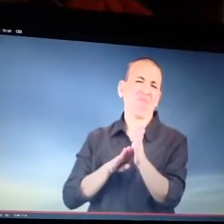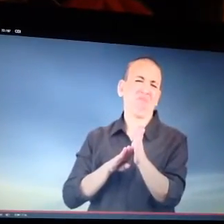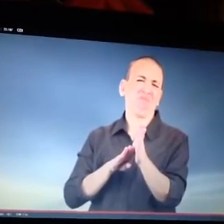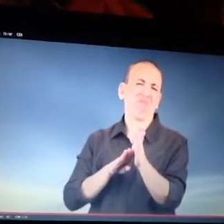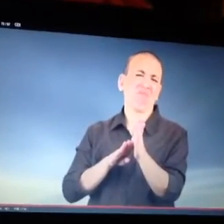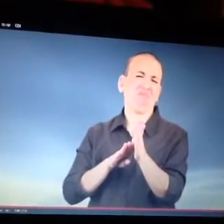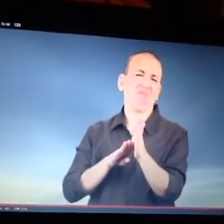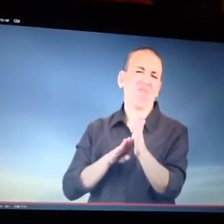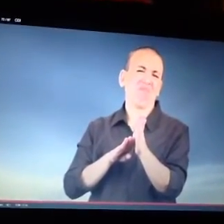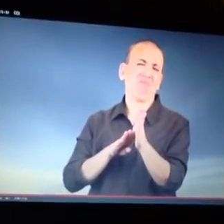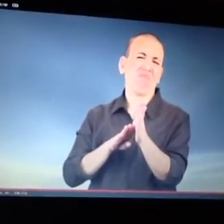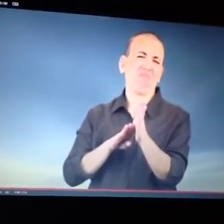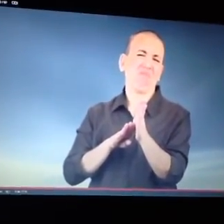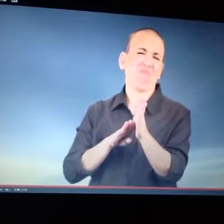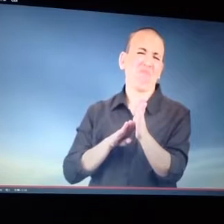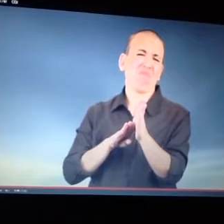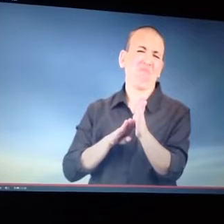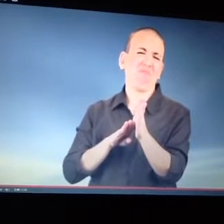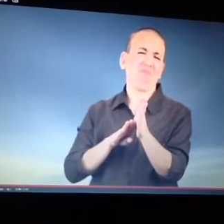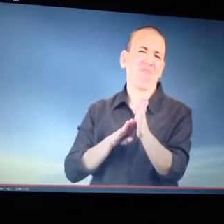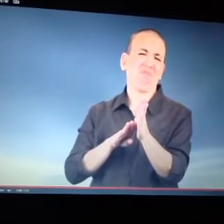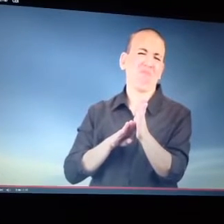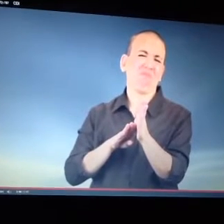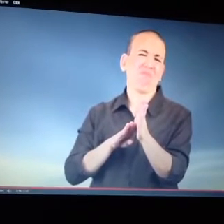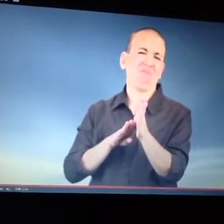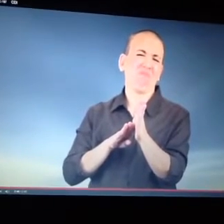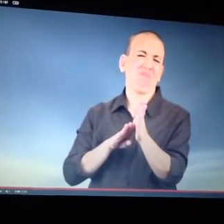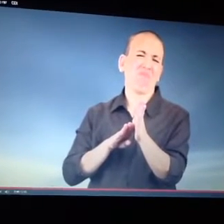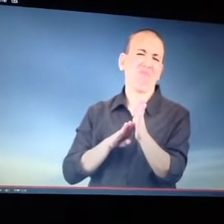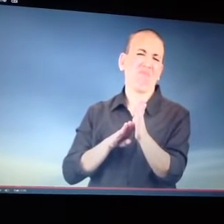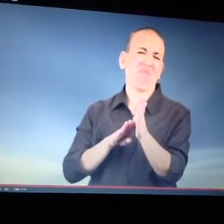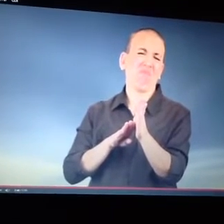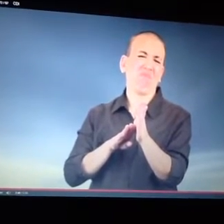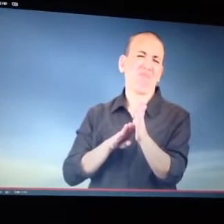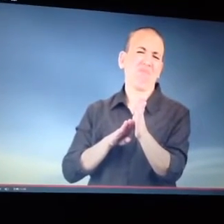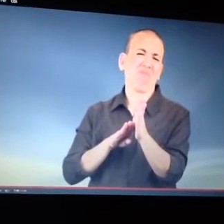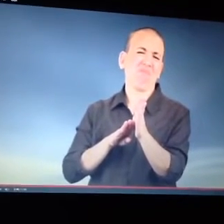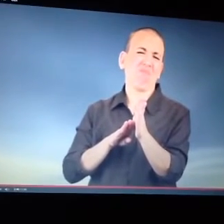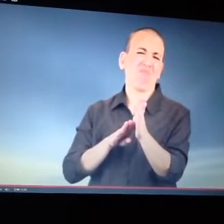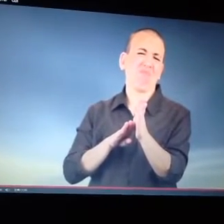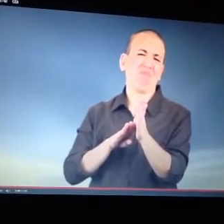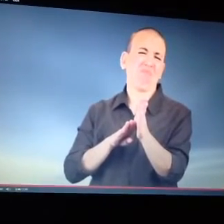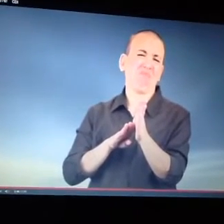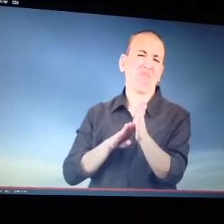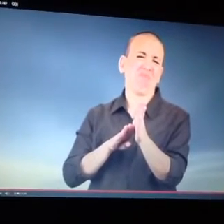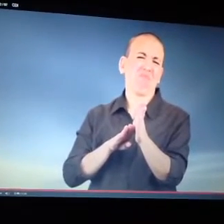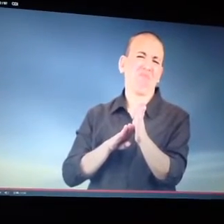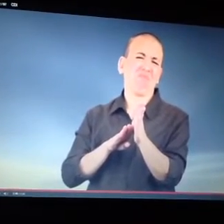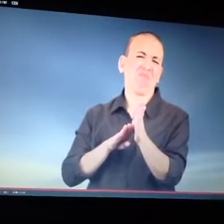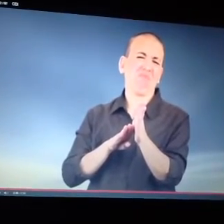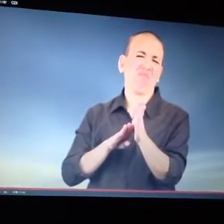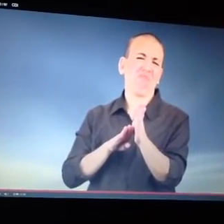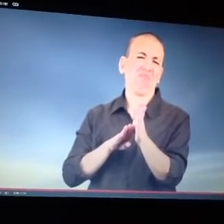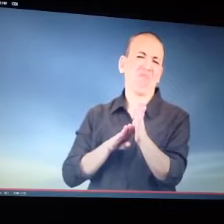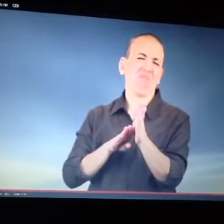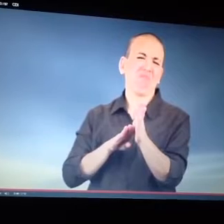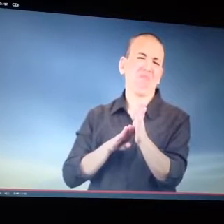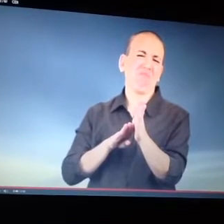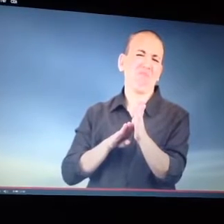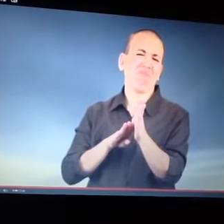And it'll be a give and take, because also the interpreter may ask the CDI to expound on a couple of things. So it's a